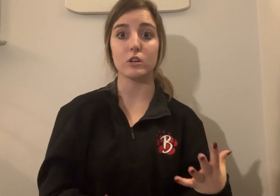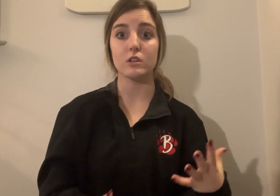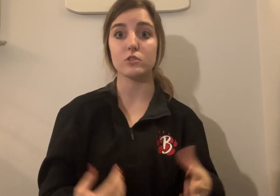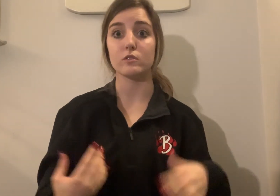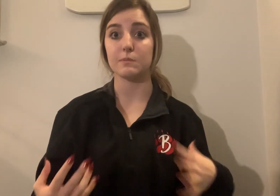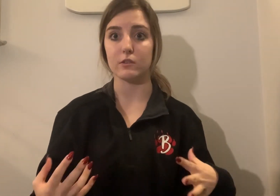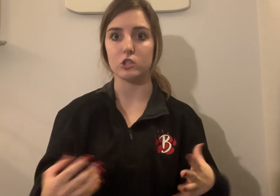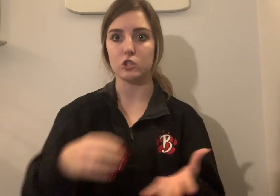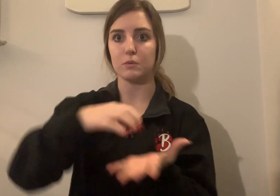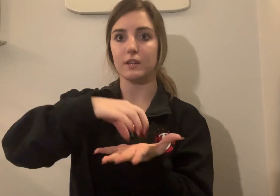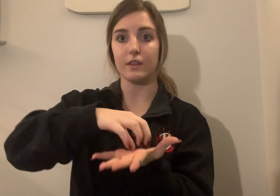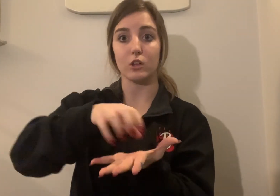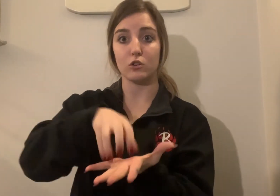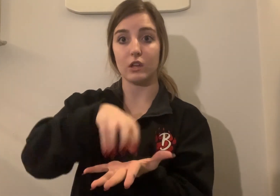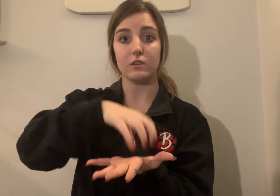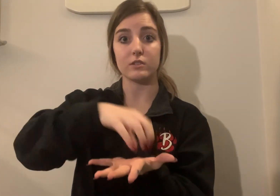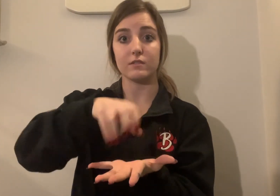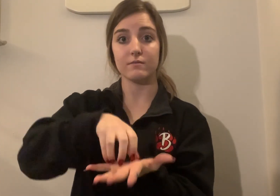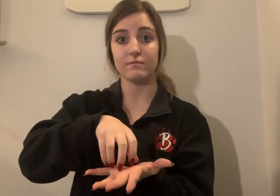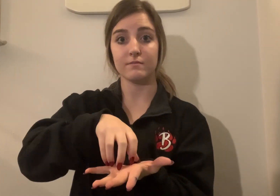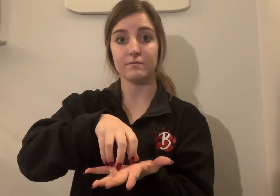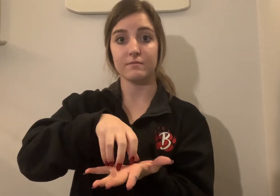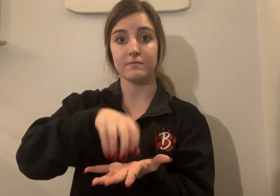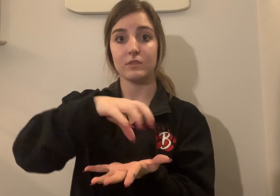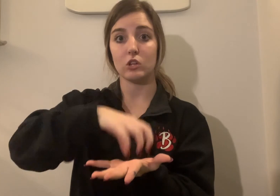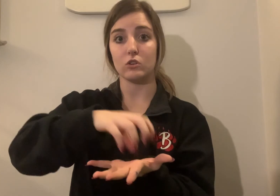you could spell gingerbread and then cookies. Cookies.